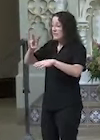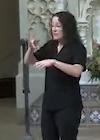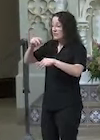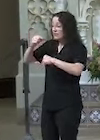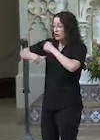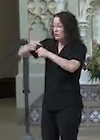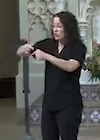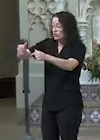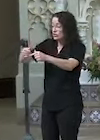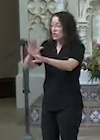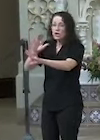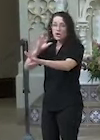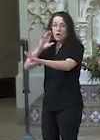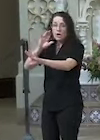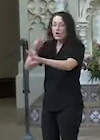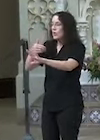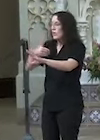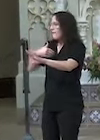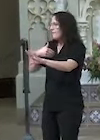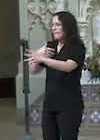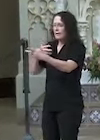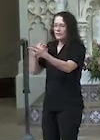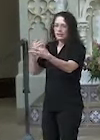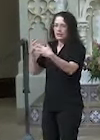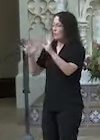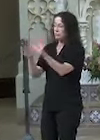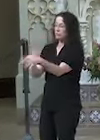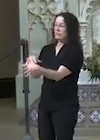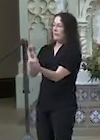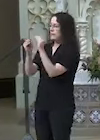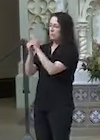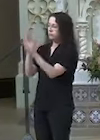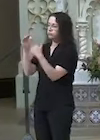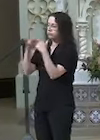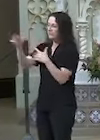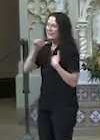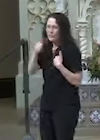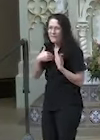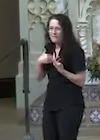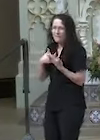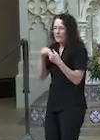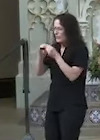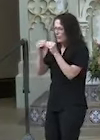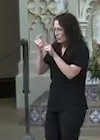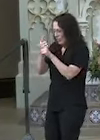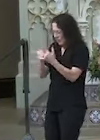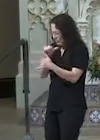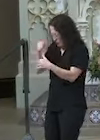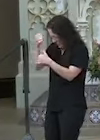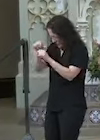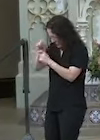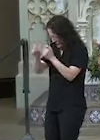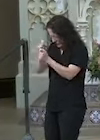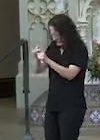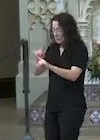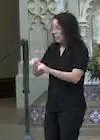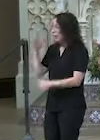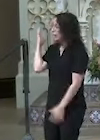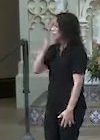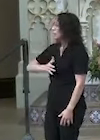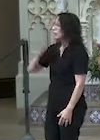will have displaced. It's a staggering number. I don't have those numbers in my head right now. But